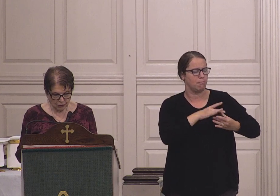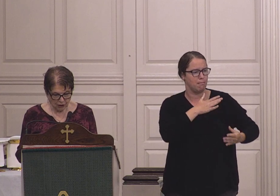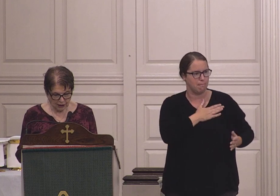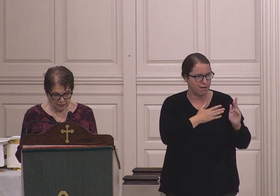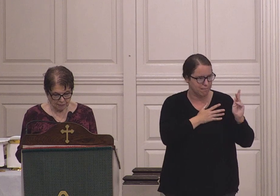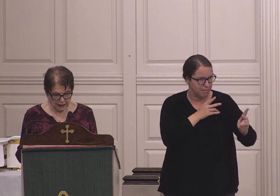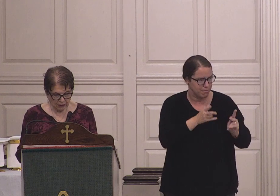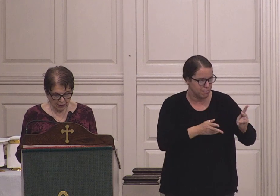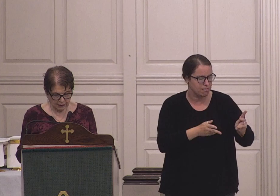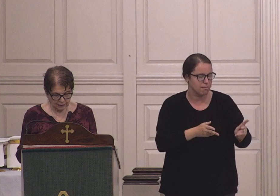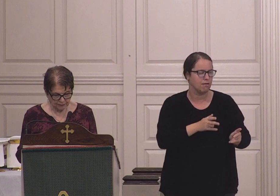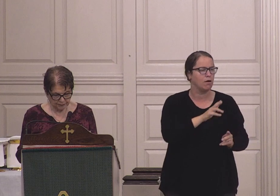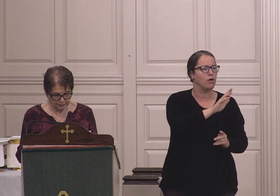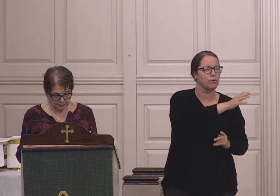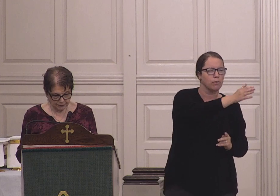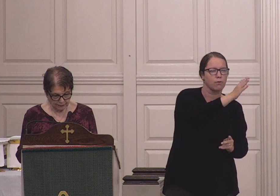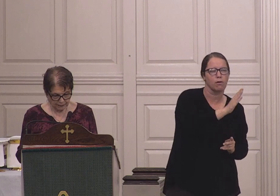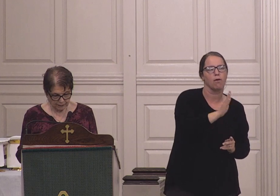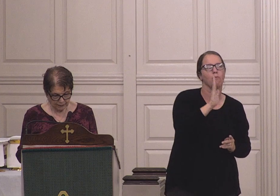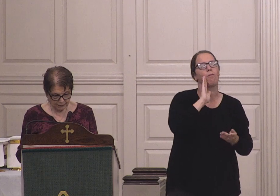and your God, my God."